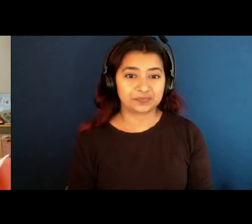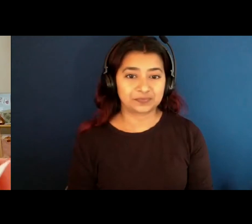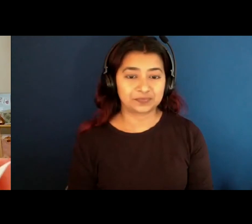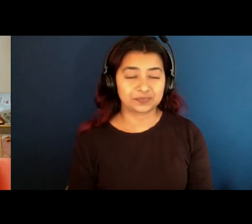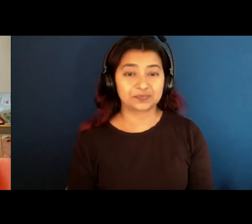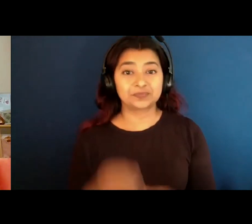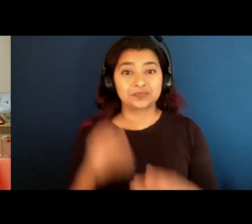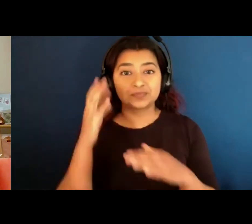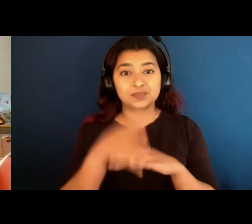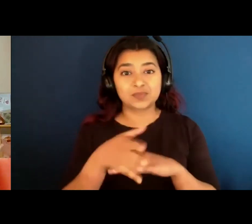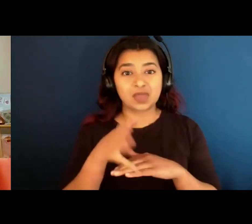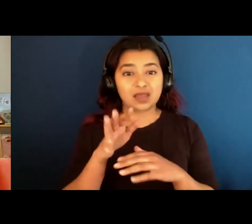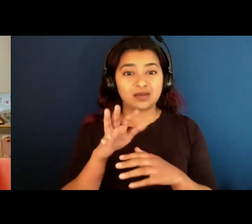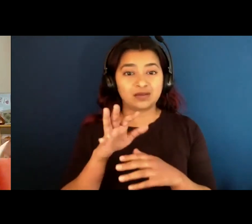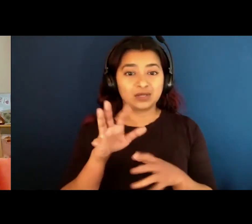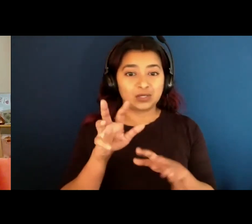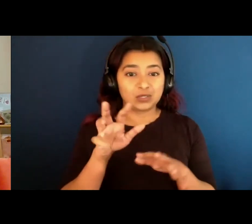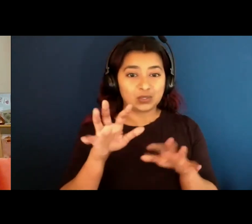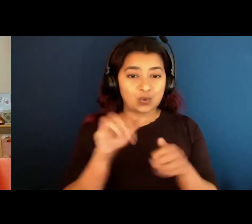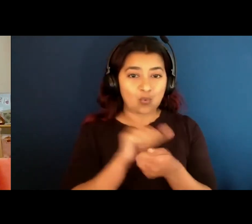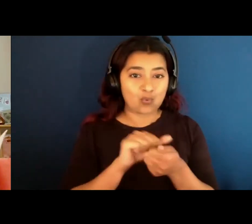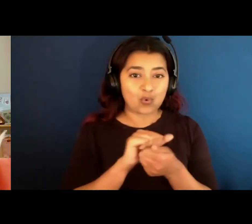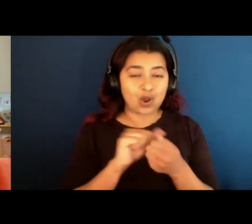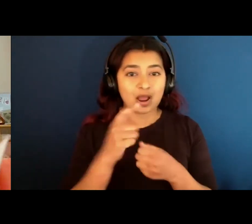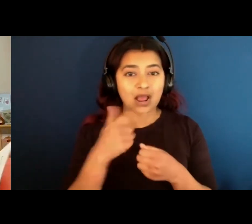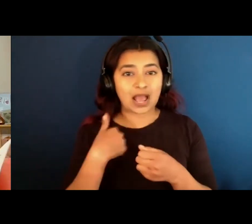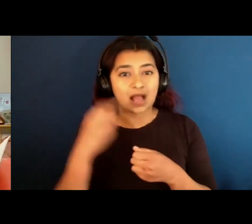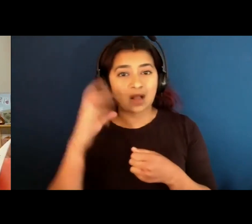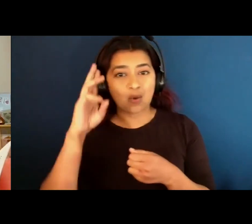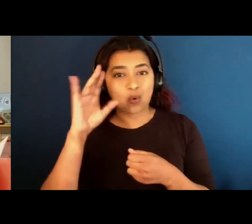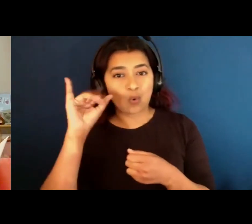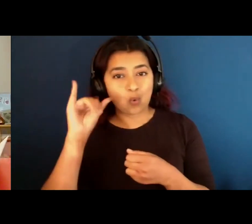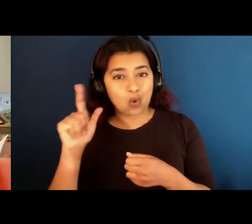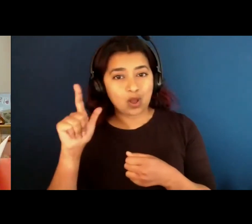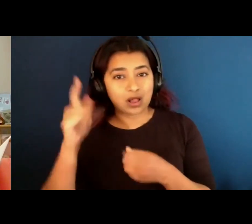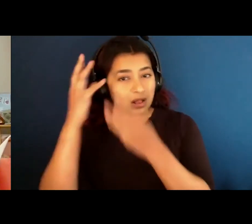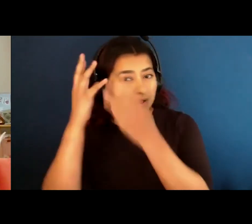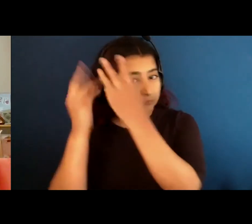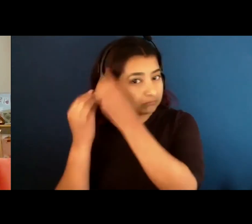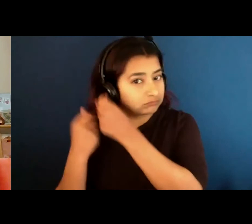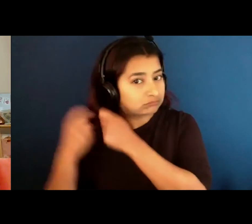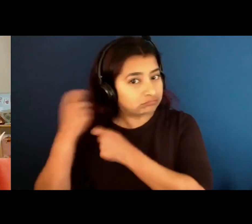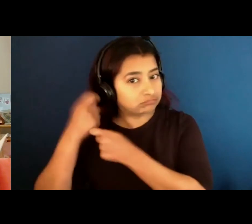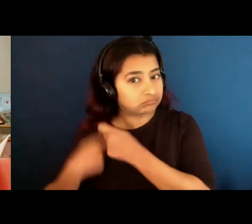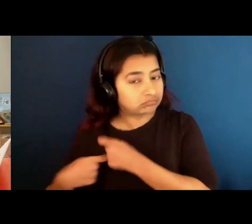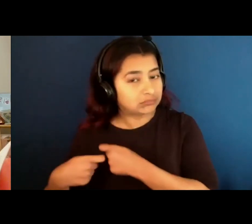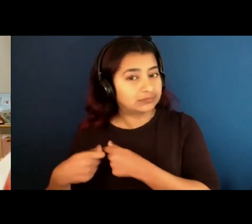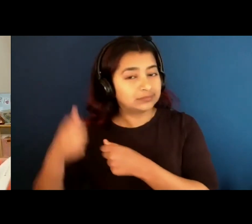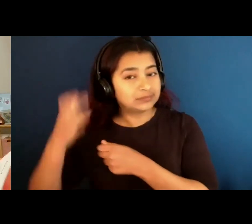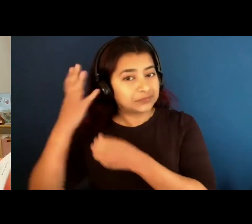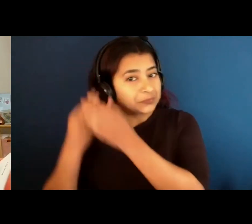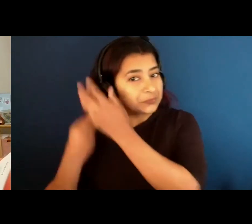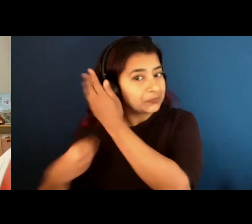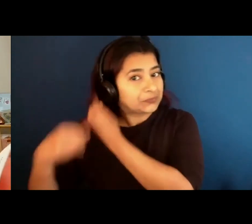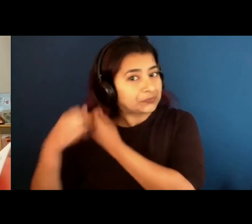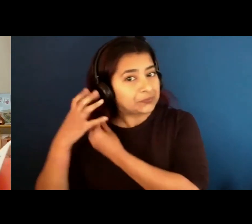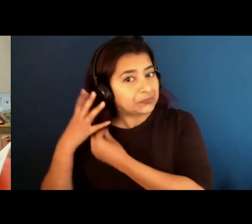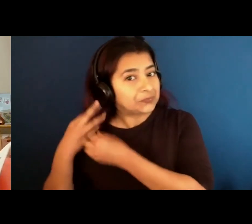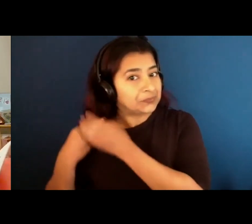After washing, I slip oil through my damp braids, sighing as the oil slicks down my